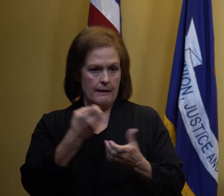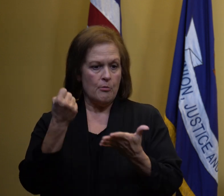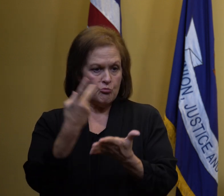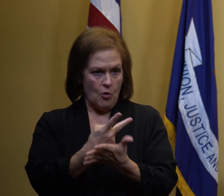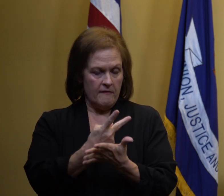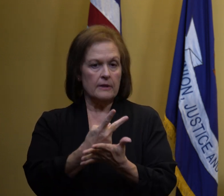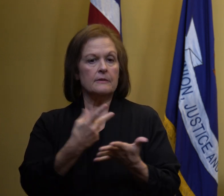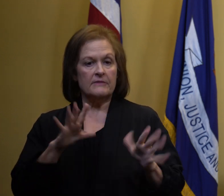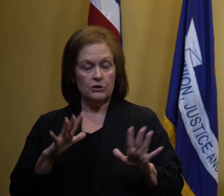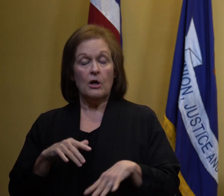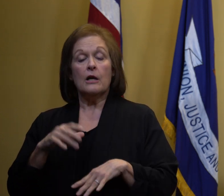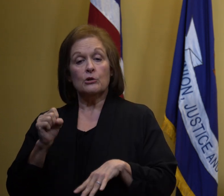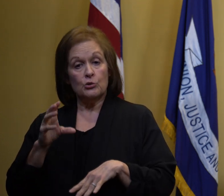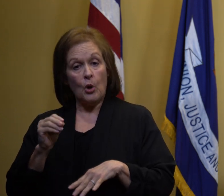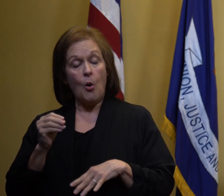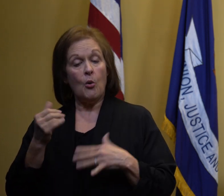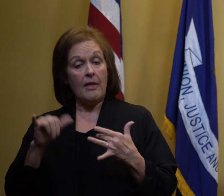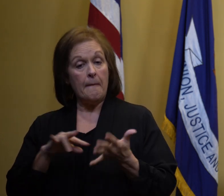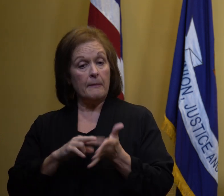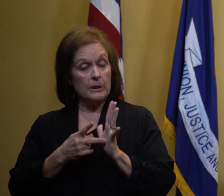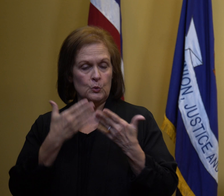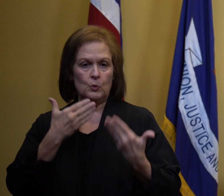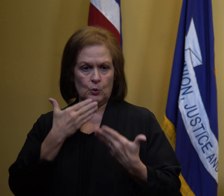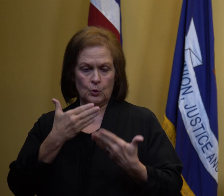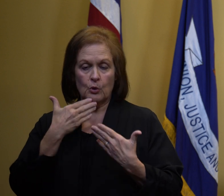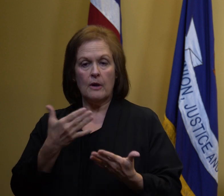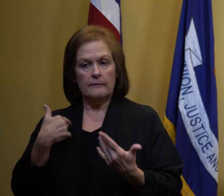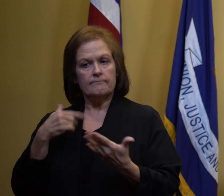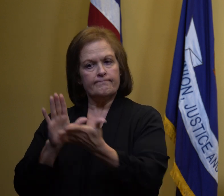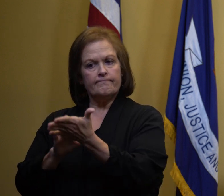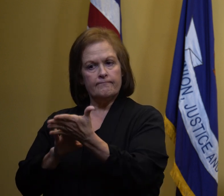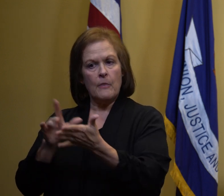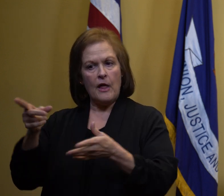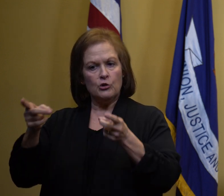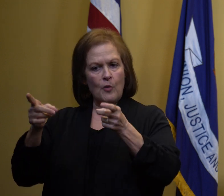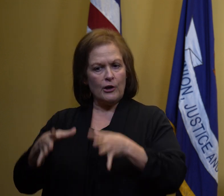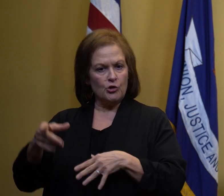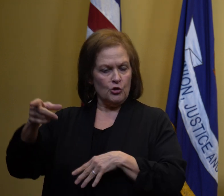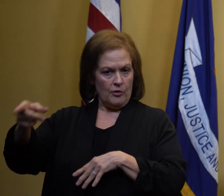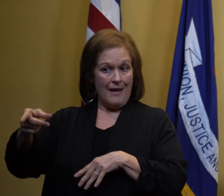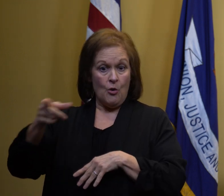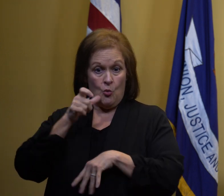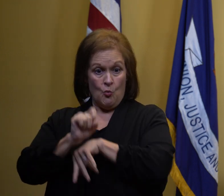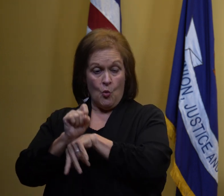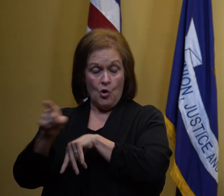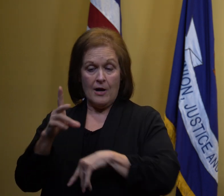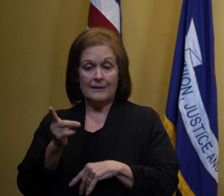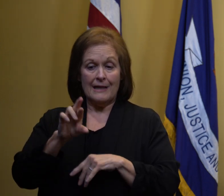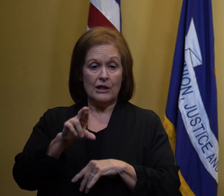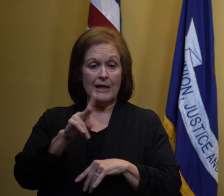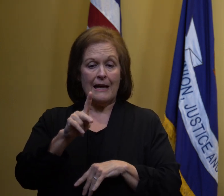right direction, and just kudos to our director there, Crime Lab Director,